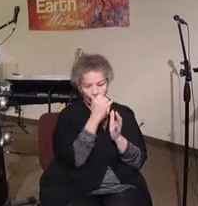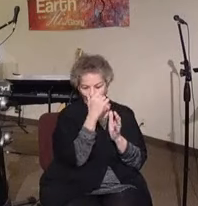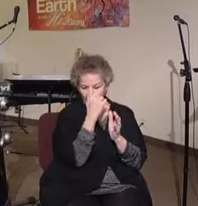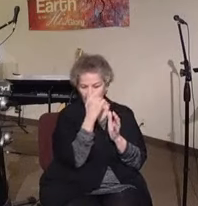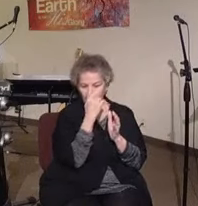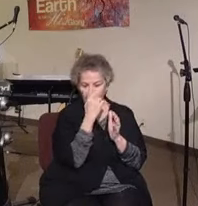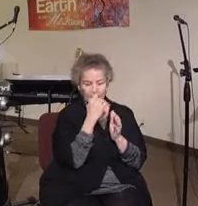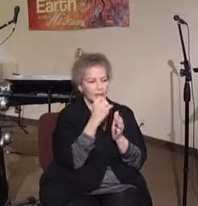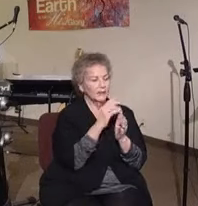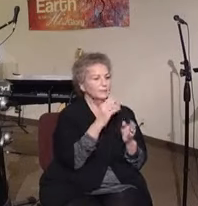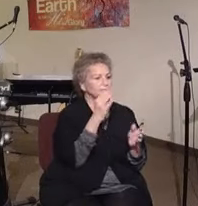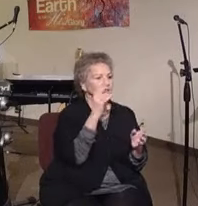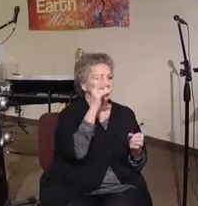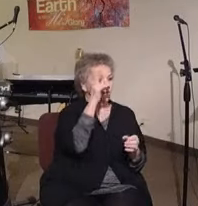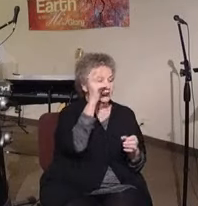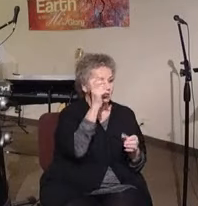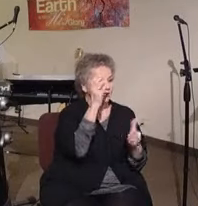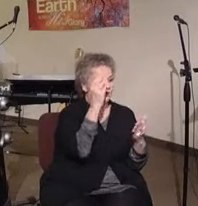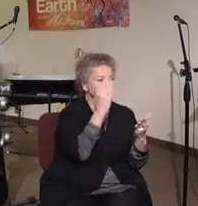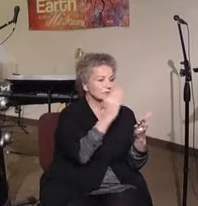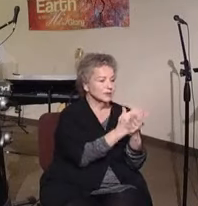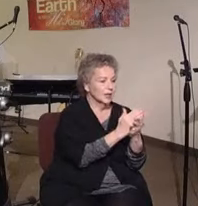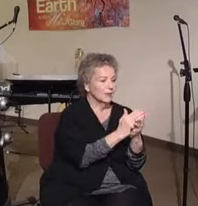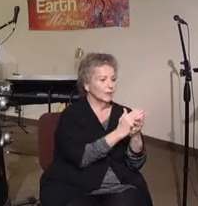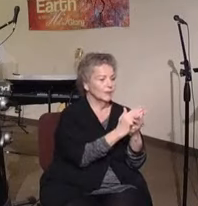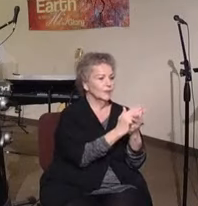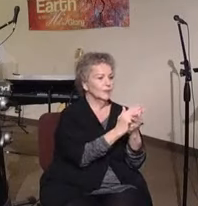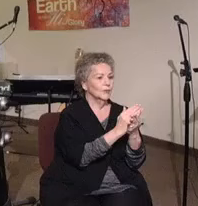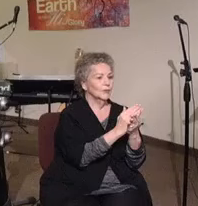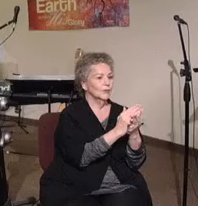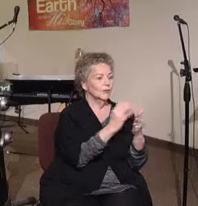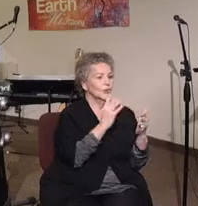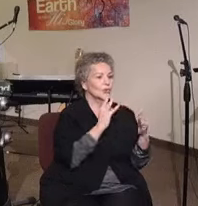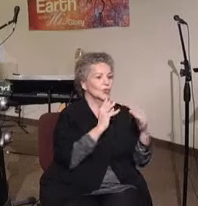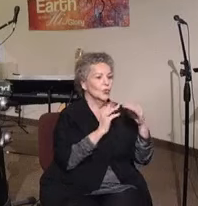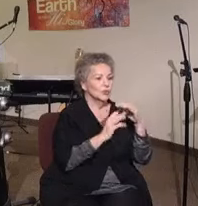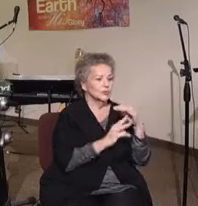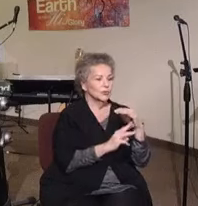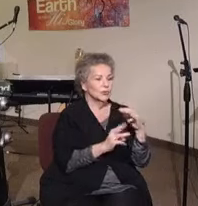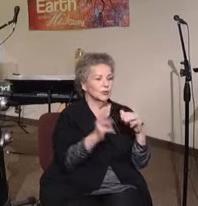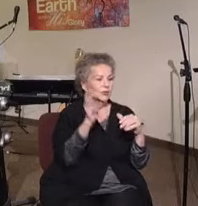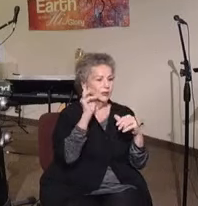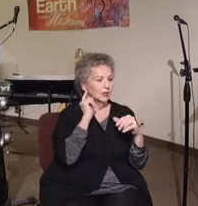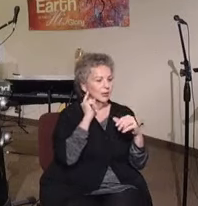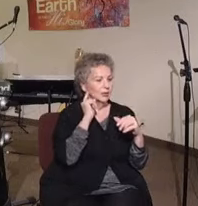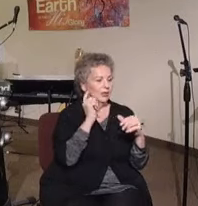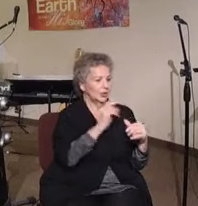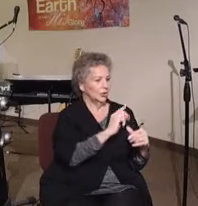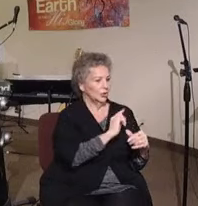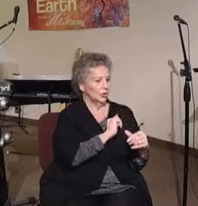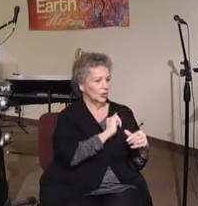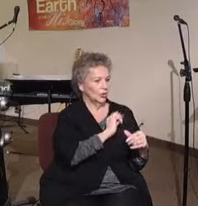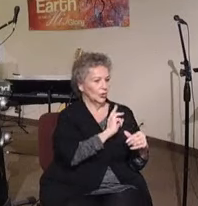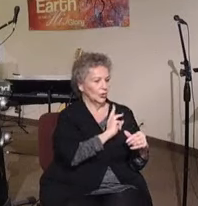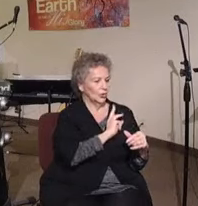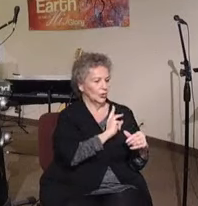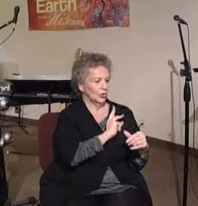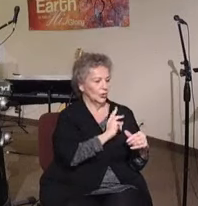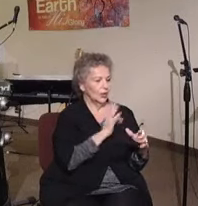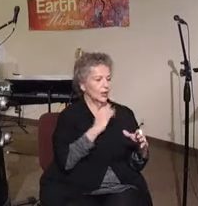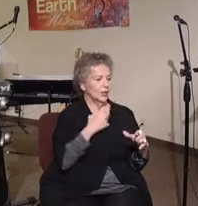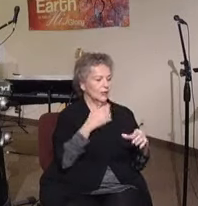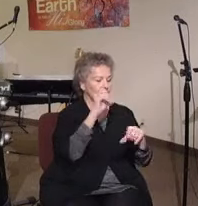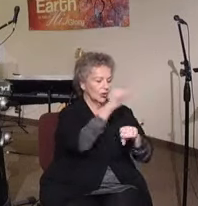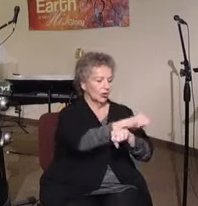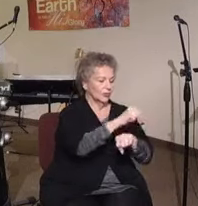Satan, stop hissing in my ear. You have no authority here. I am a conqueror by the blood of the Lamb. Amen and amen.